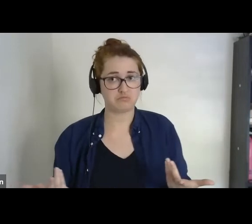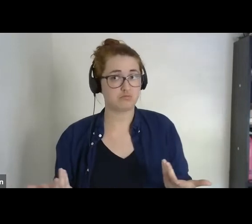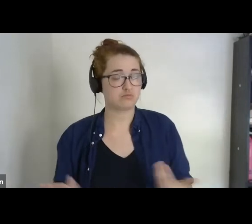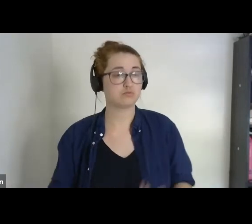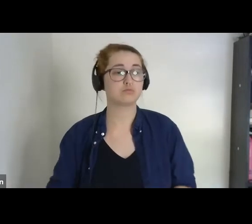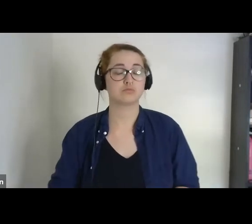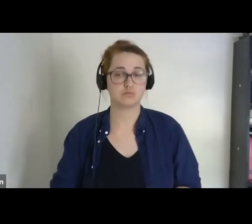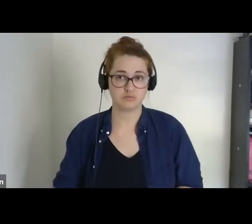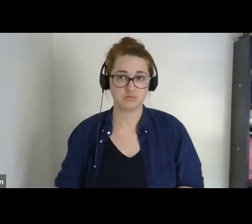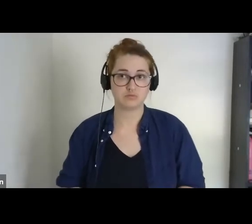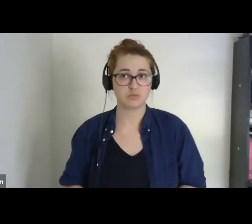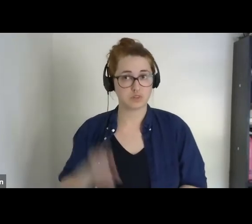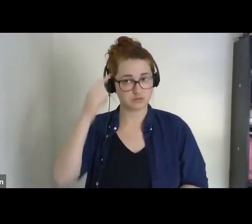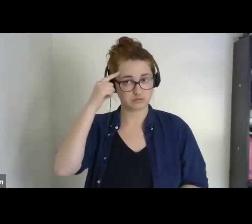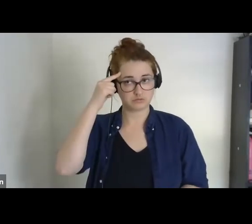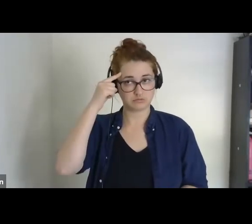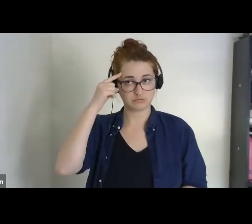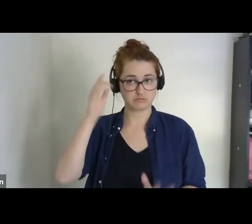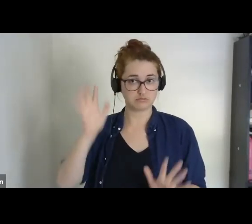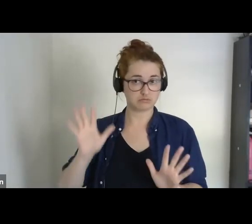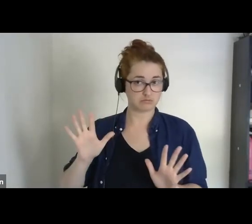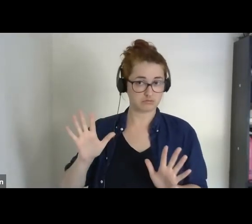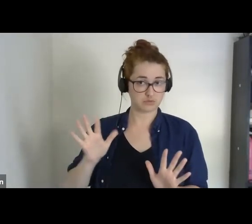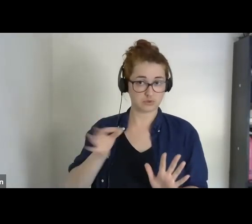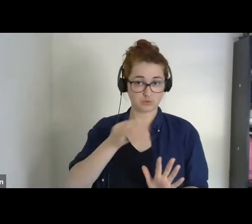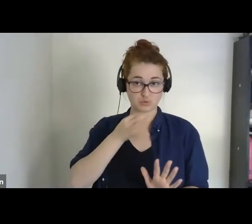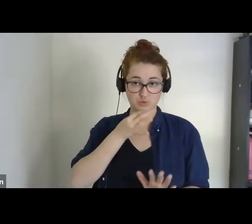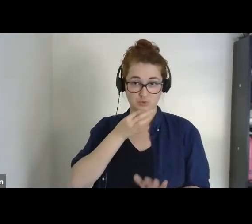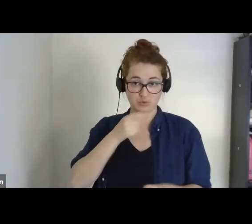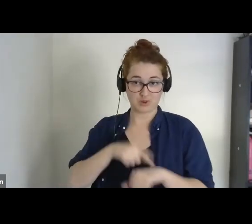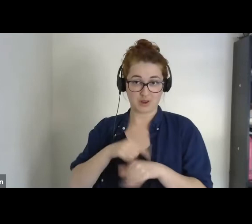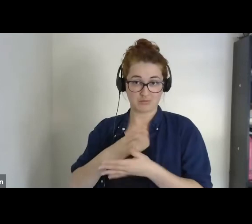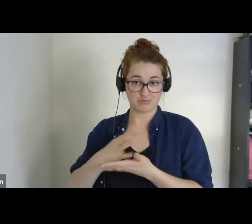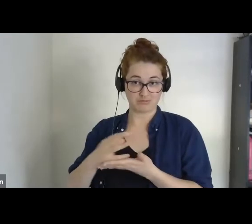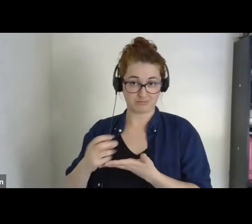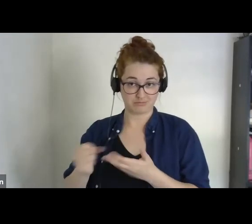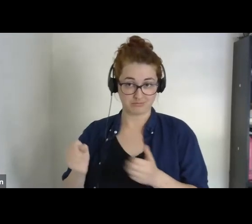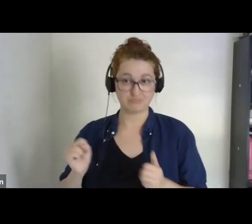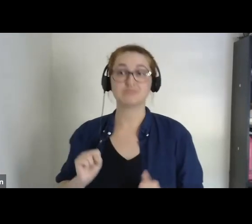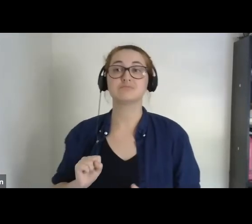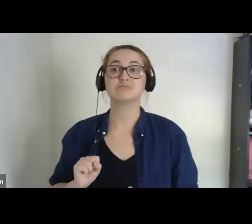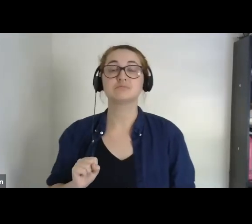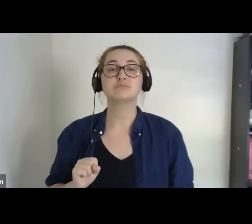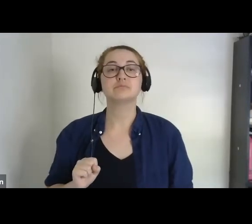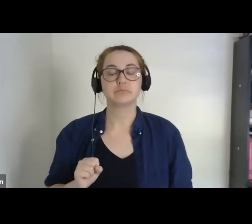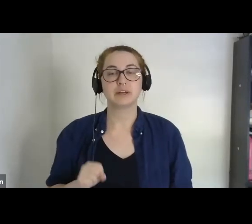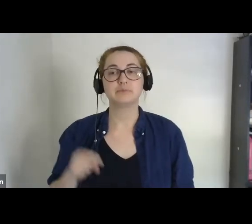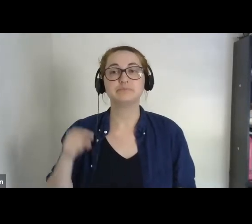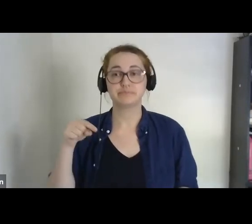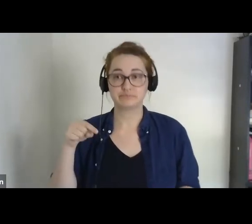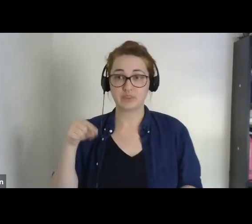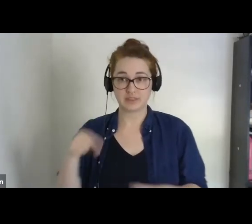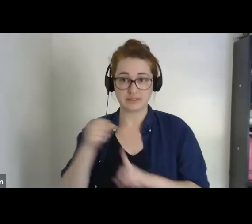So I think that I'm almost out of time, but I'll just say that this case goes up to the